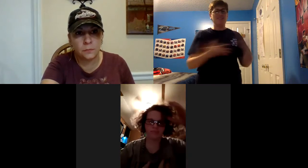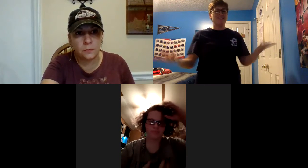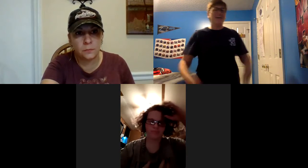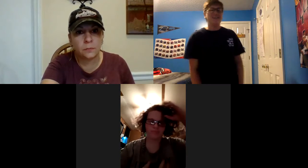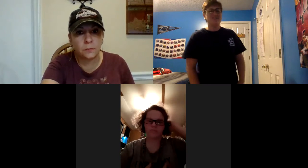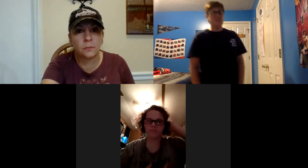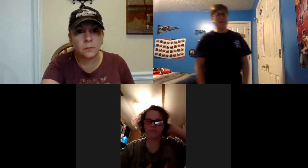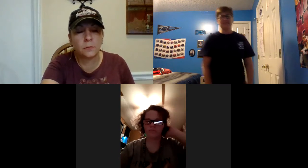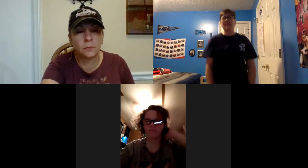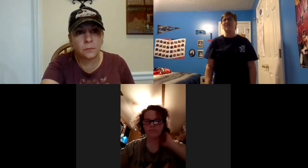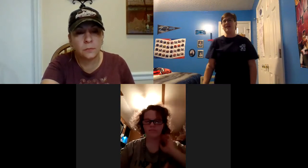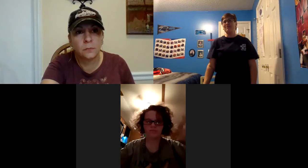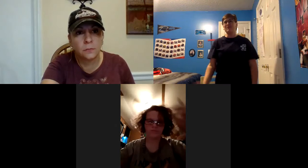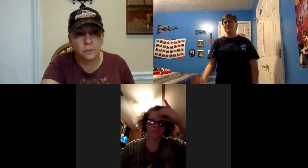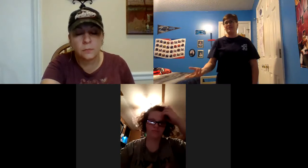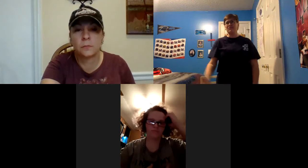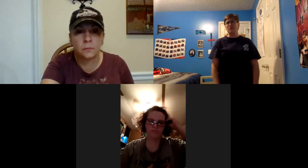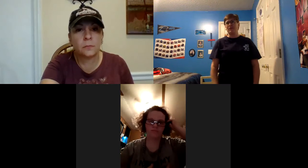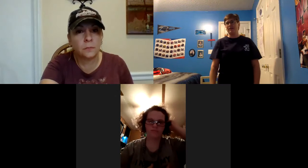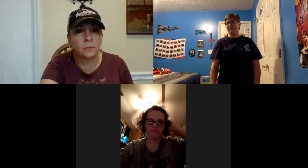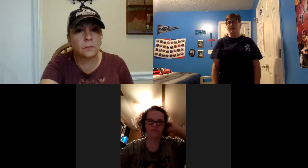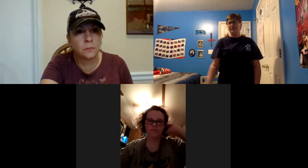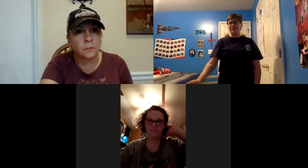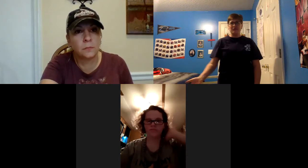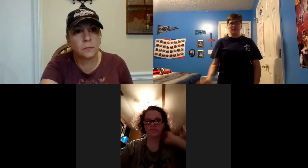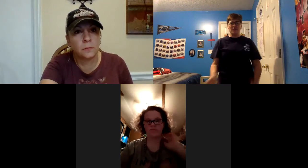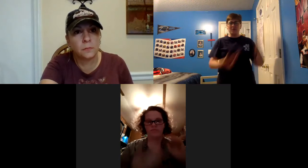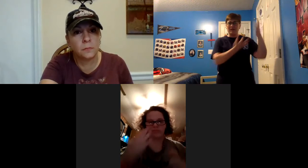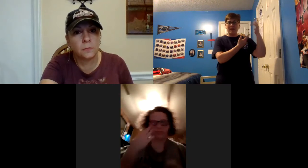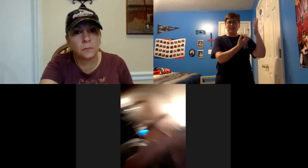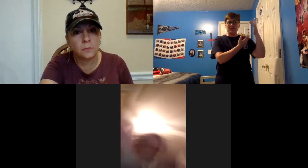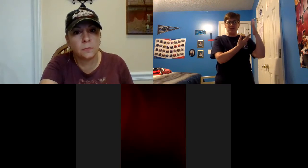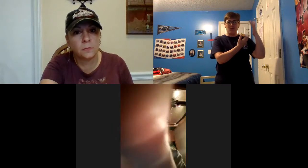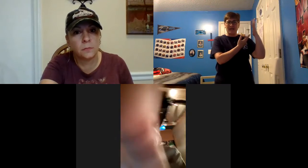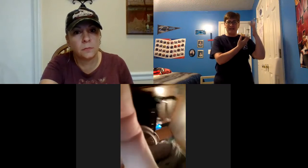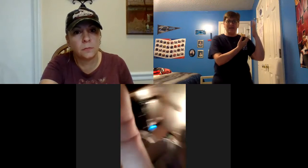it just depends. Like if I'm just interpreting, the